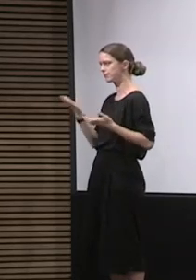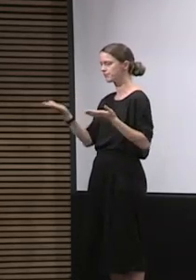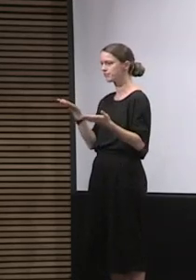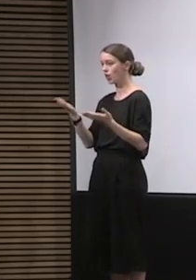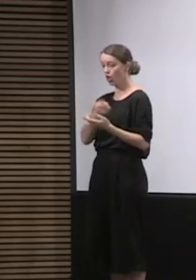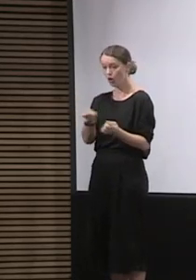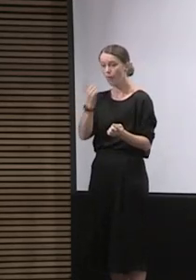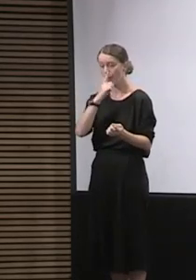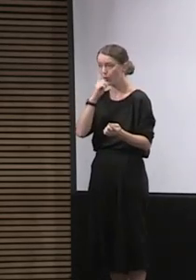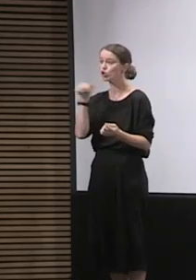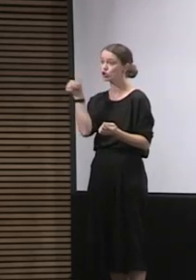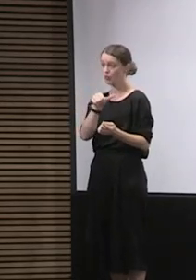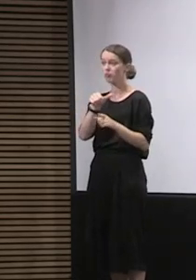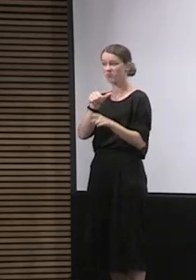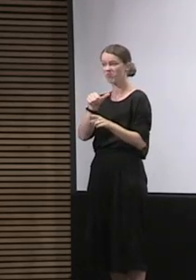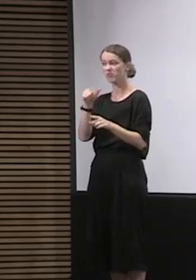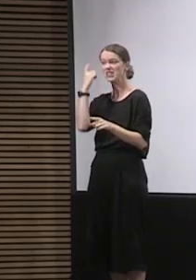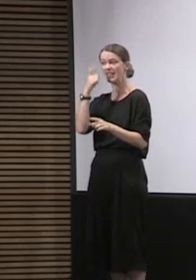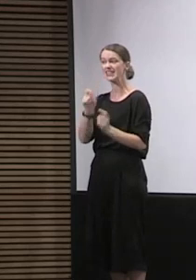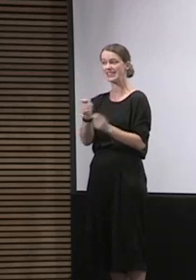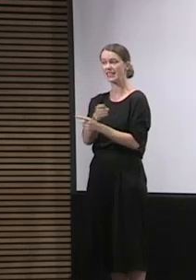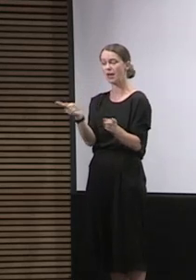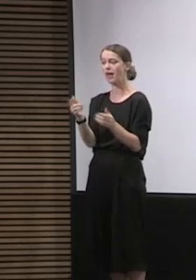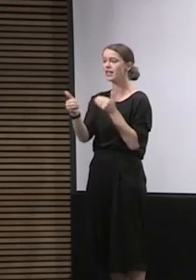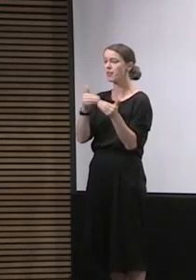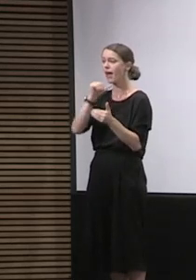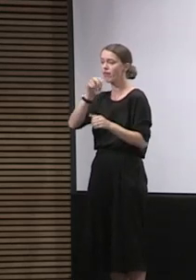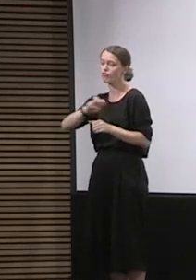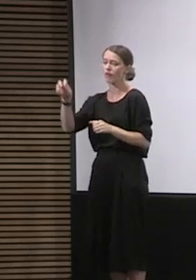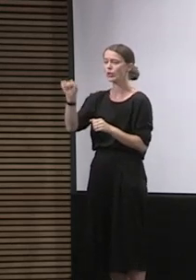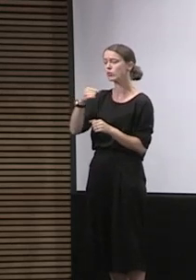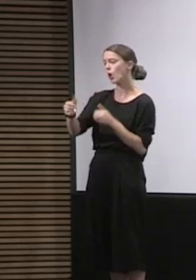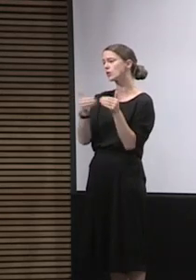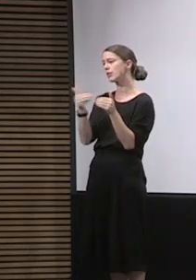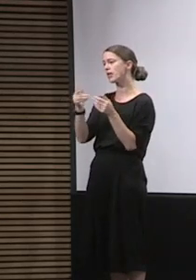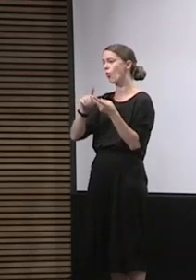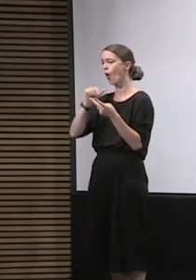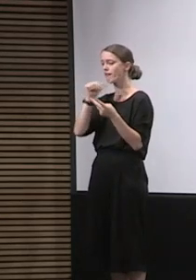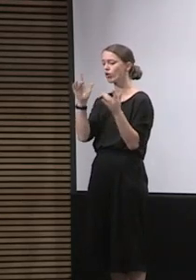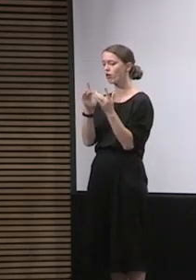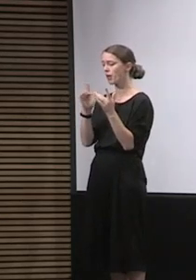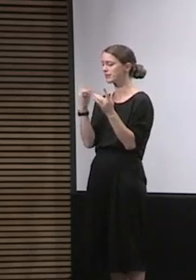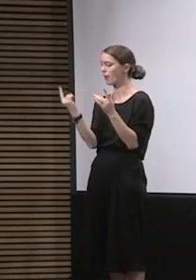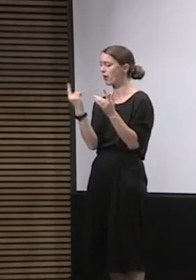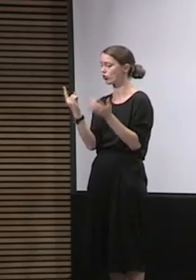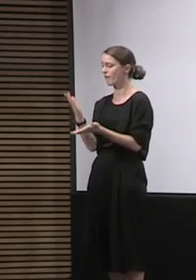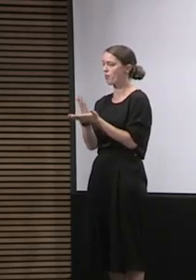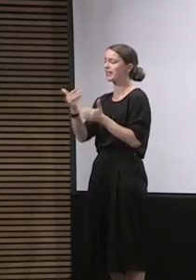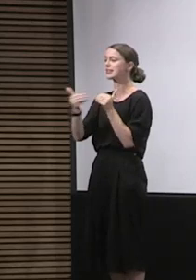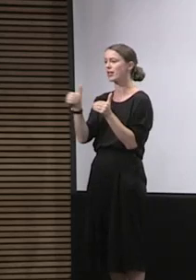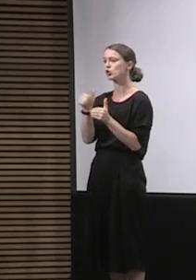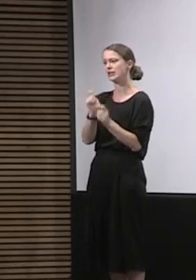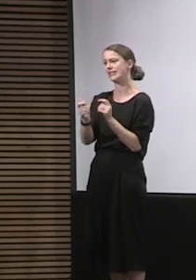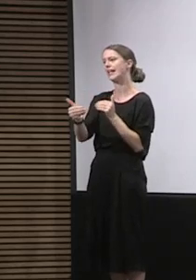Those individuals should be considered for testing regardless of travel history or contact with a confirmed case.